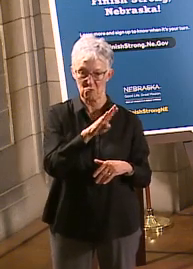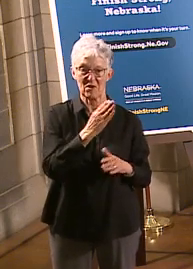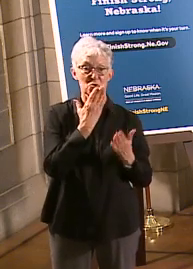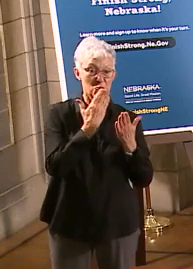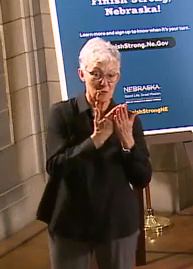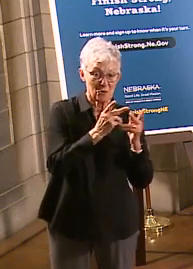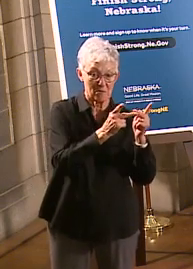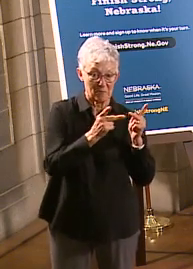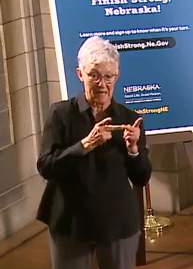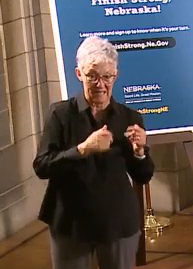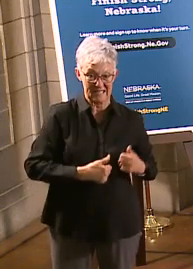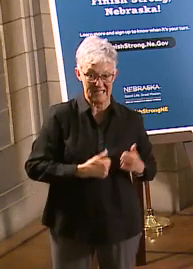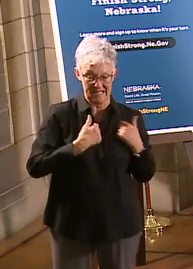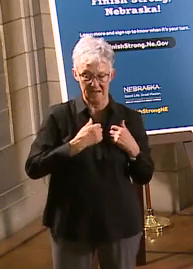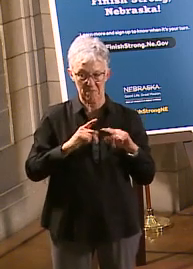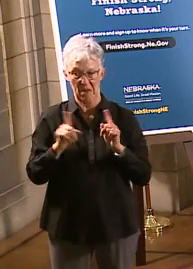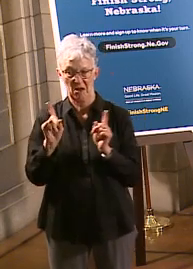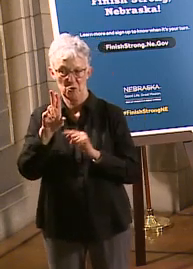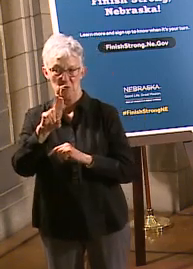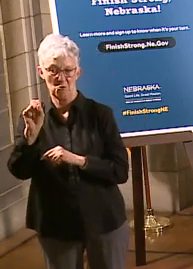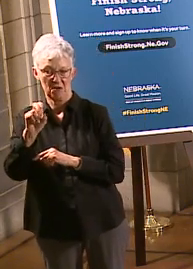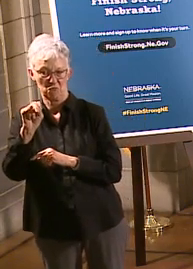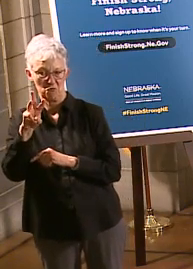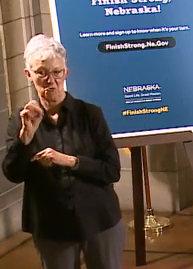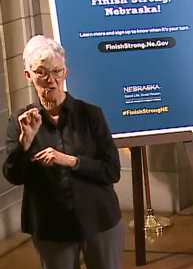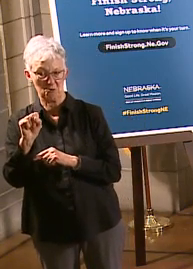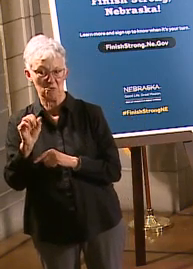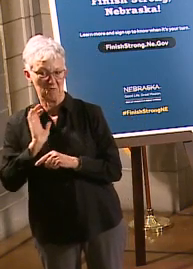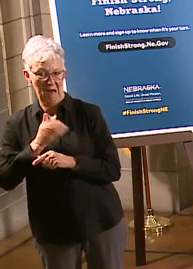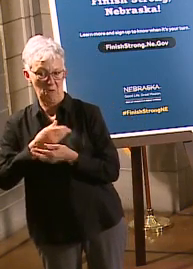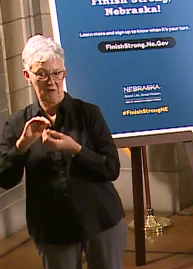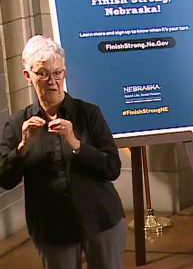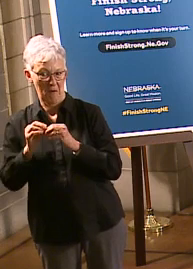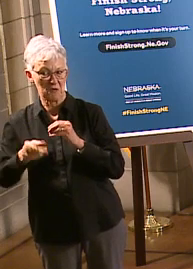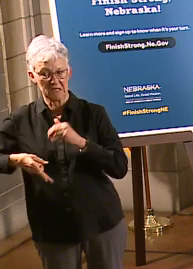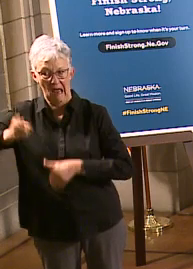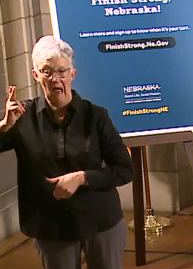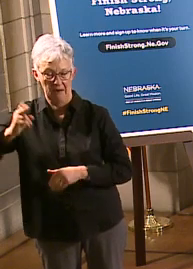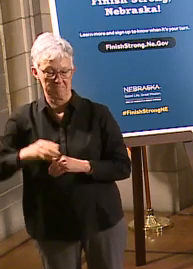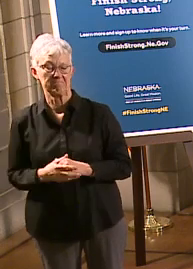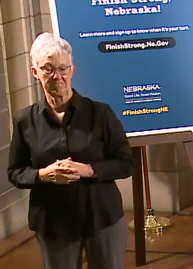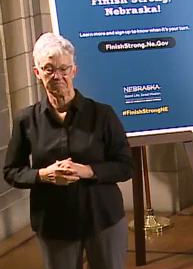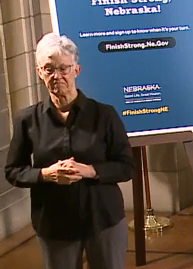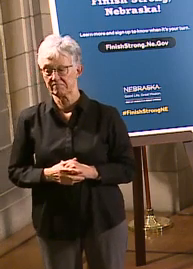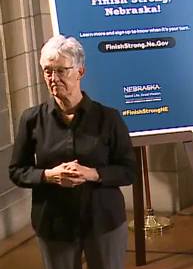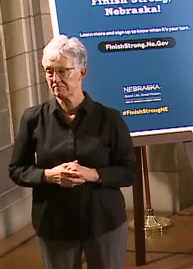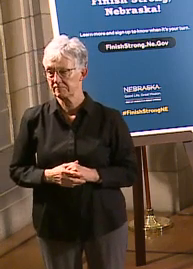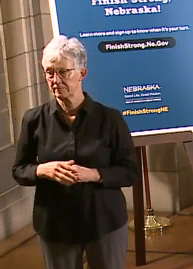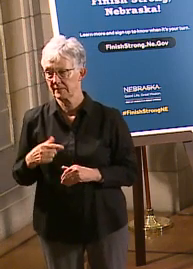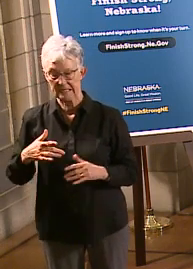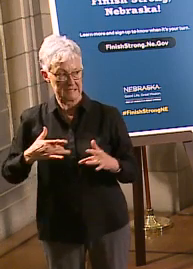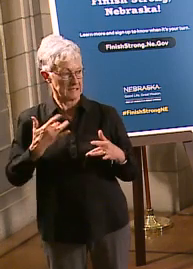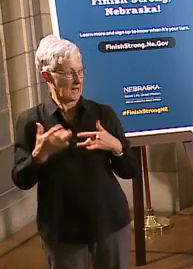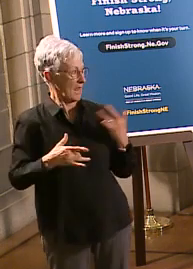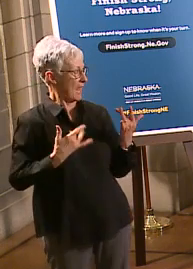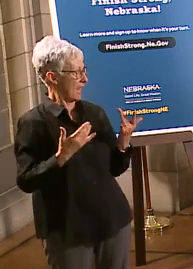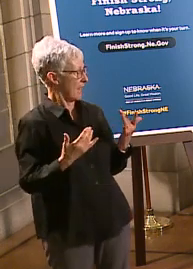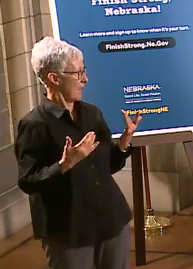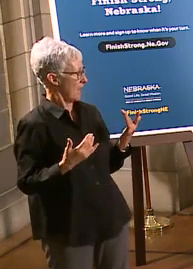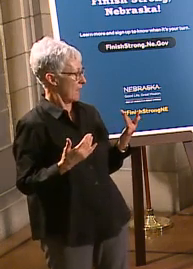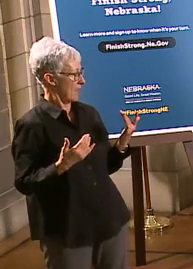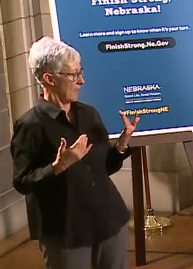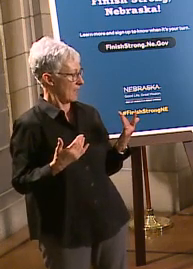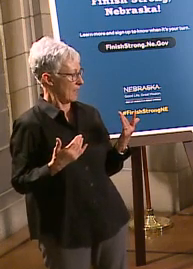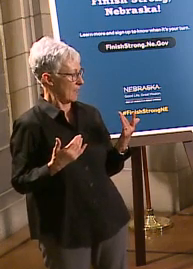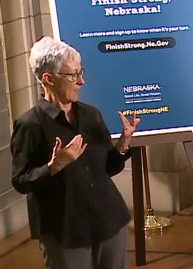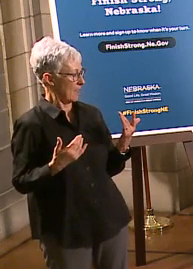so getting into our program today, we've got several guests that are going to be joining us. I'm very excited that if you can see on the screen, we've got,